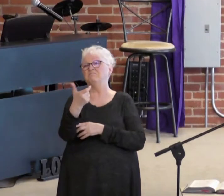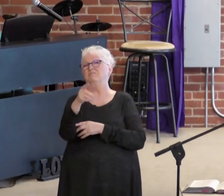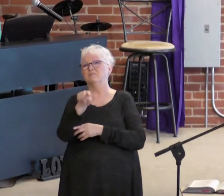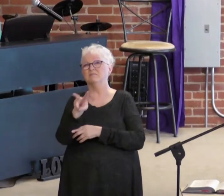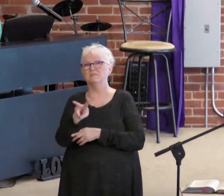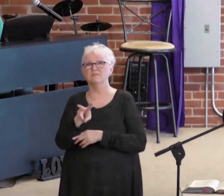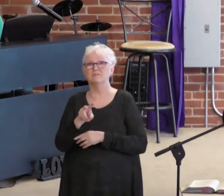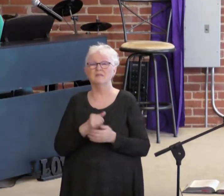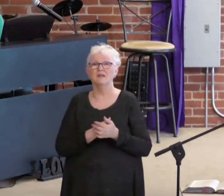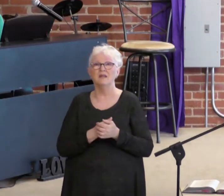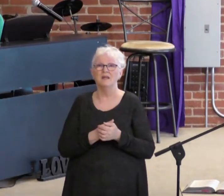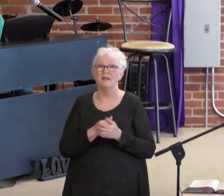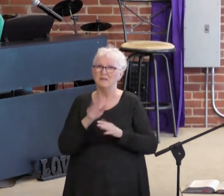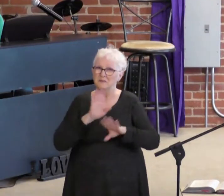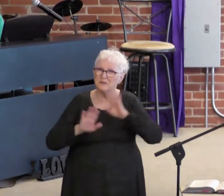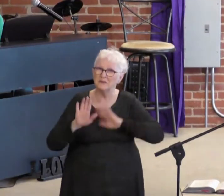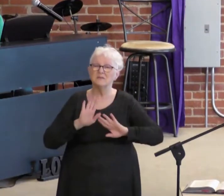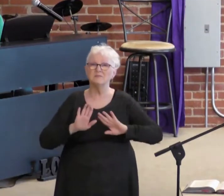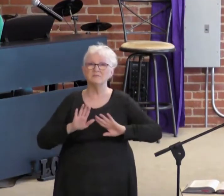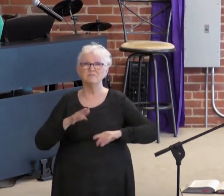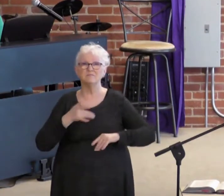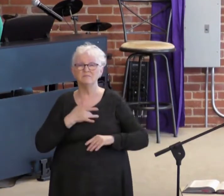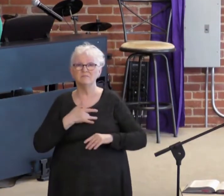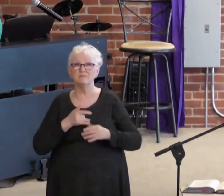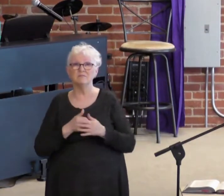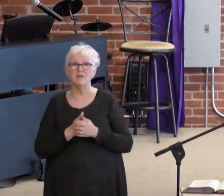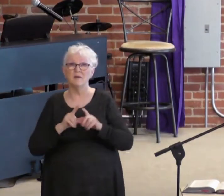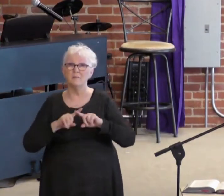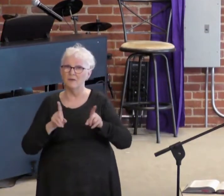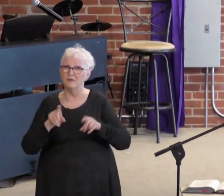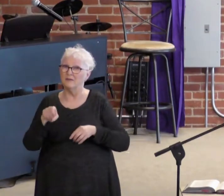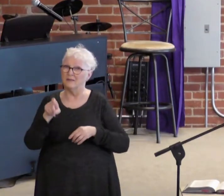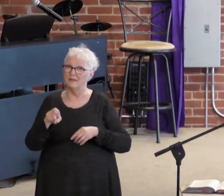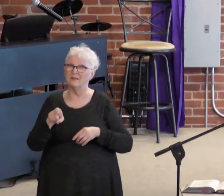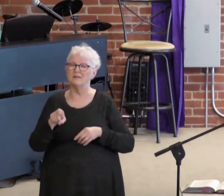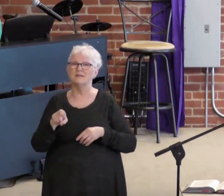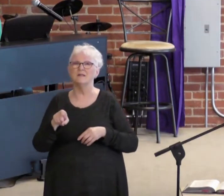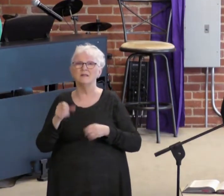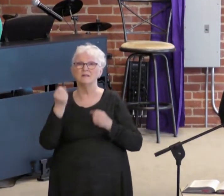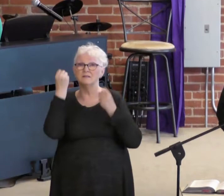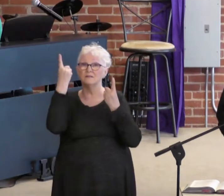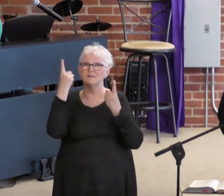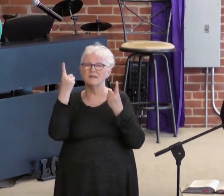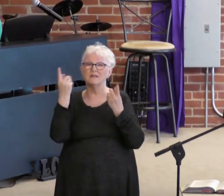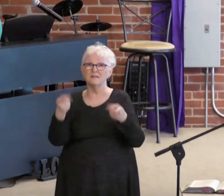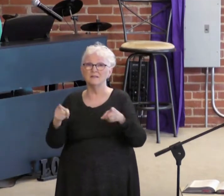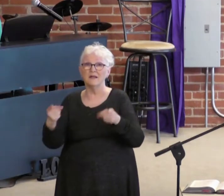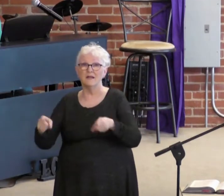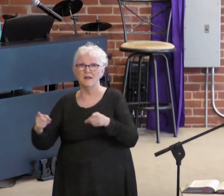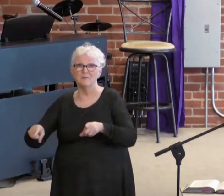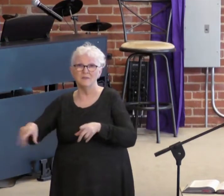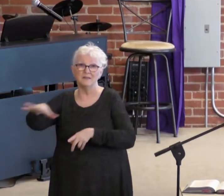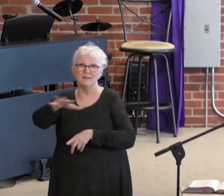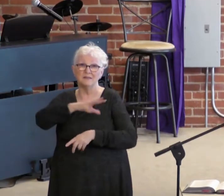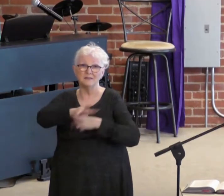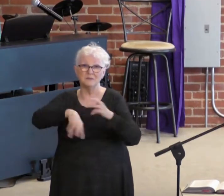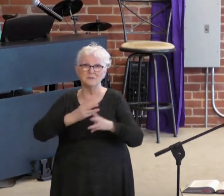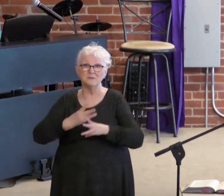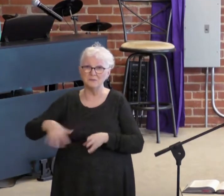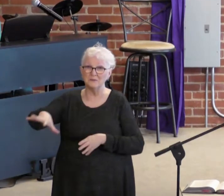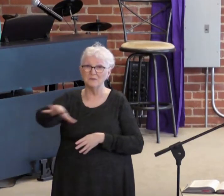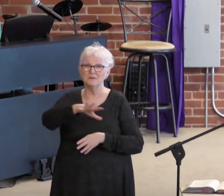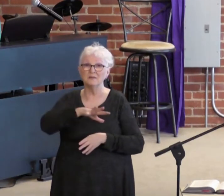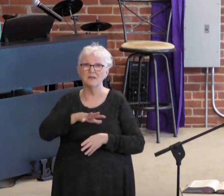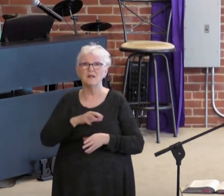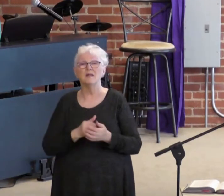of what's happening in our world so that we know how to pray and how to ask for God to guide our lives and to direct